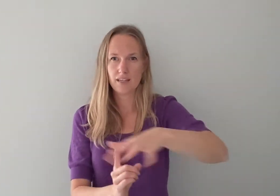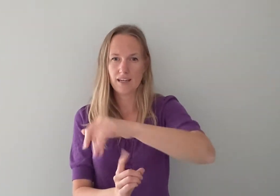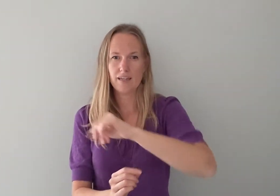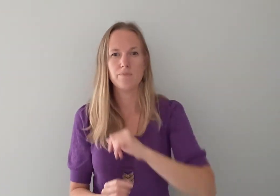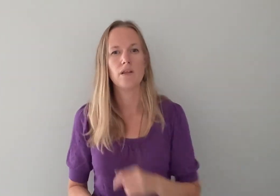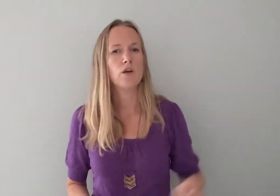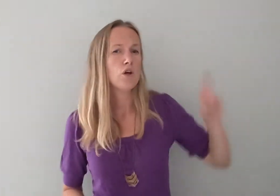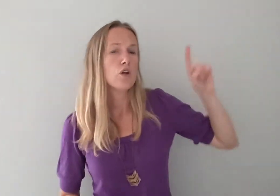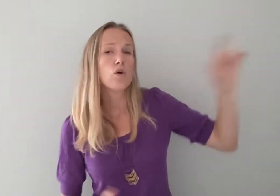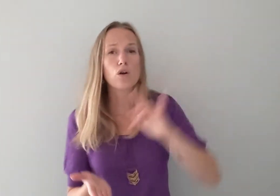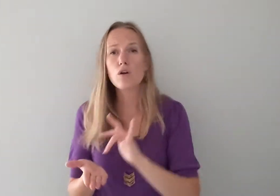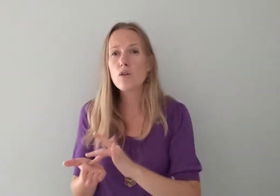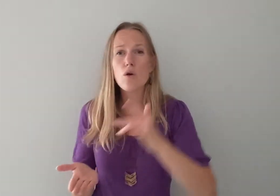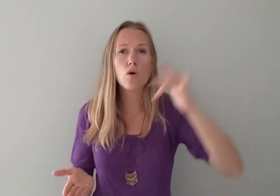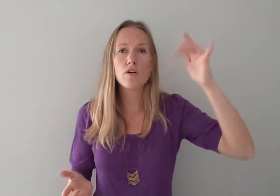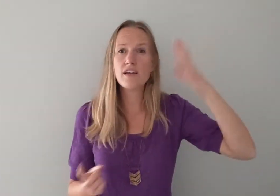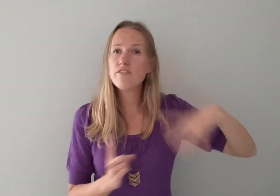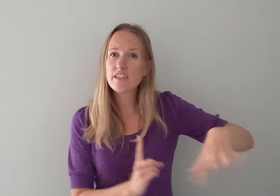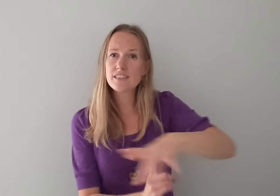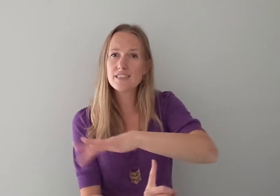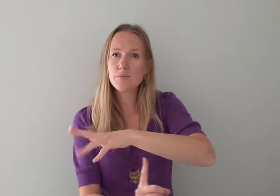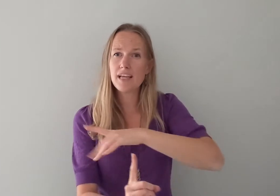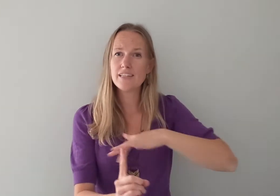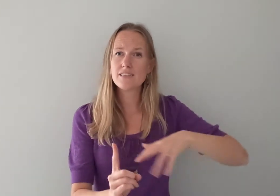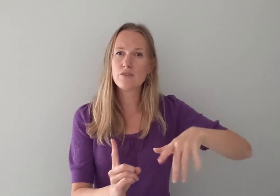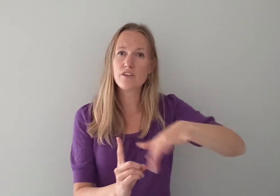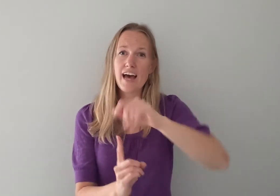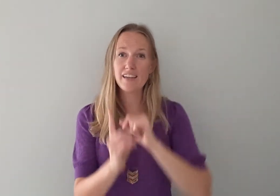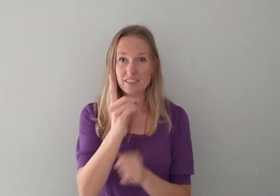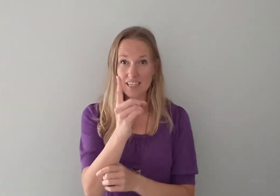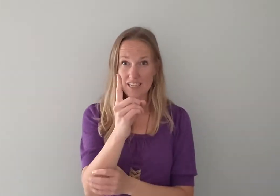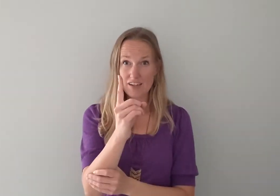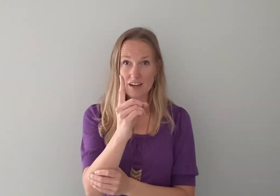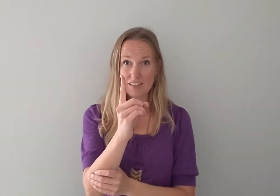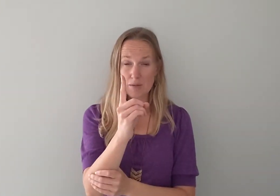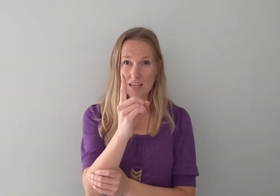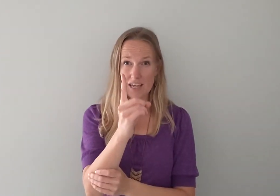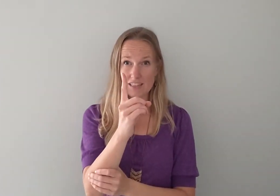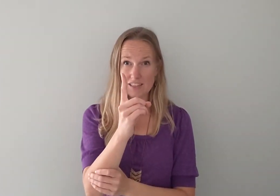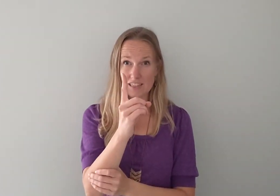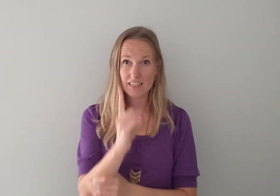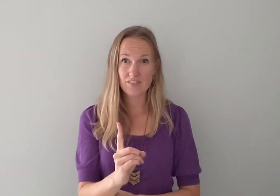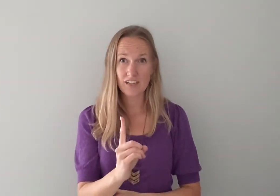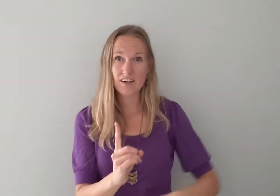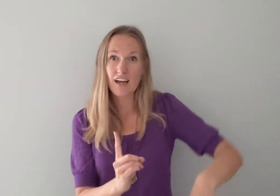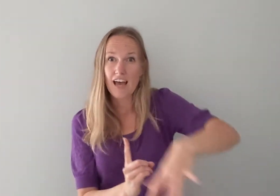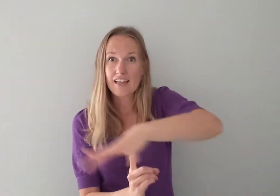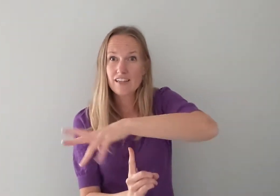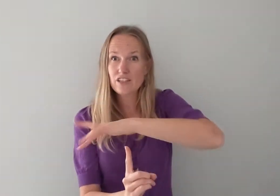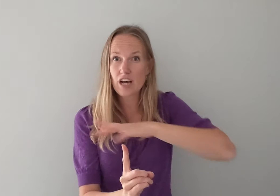Okay. Your glory fills this place. So for that, you're taking your non-dominant hand, your index finger, and then your dominant